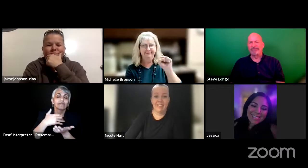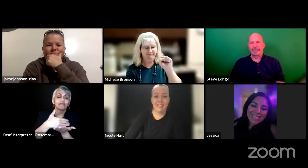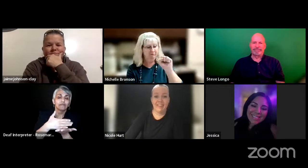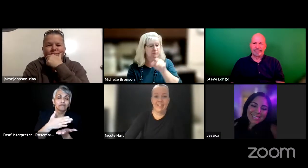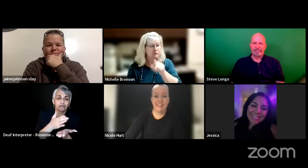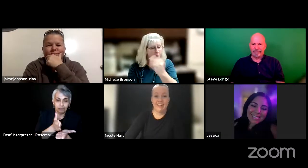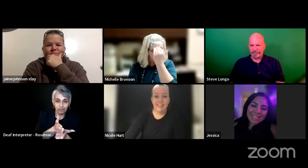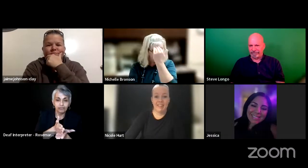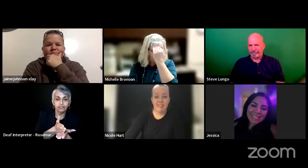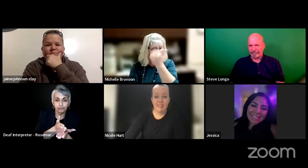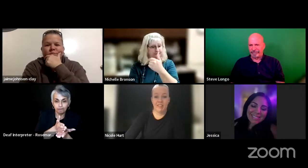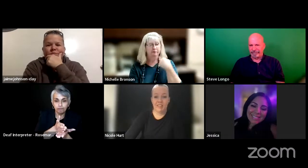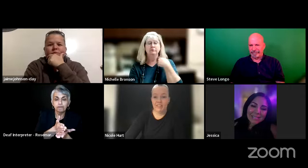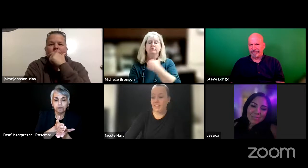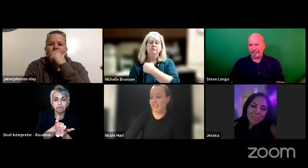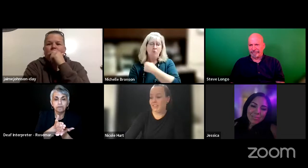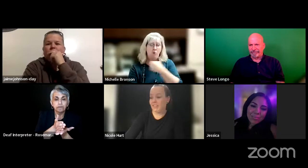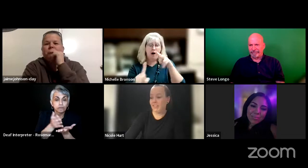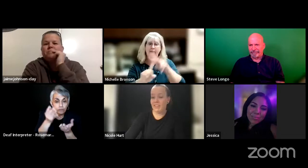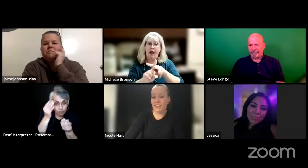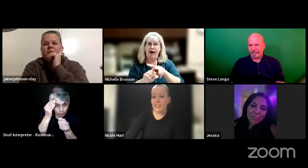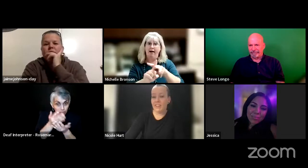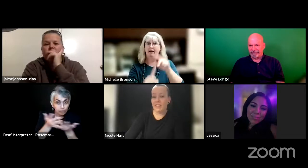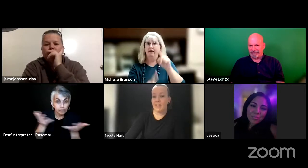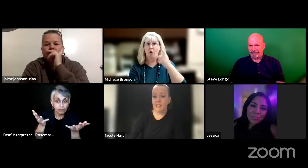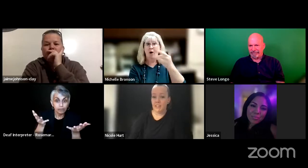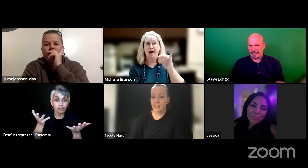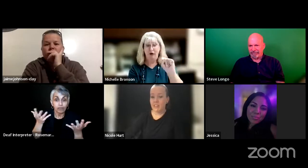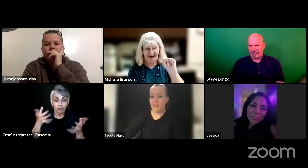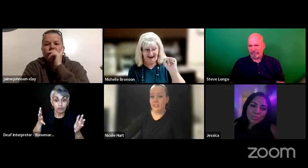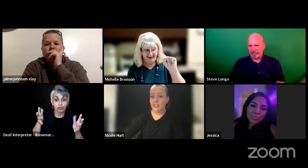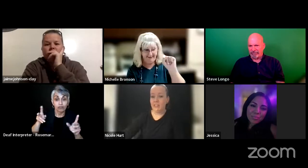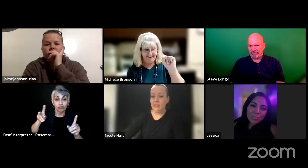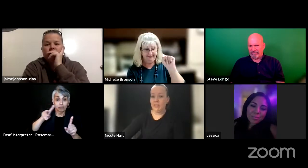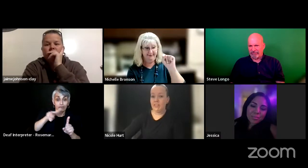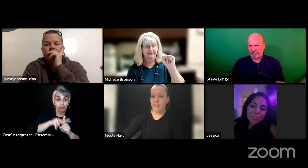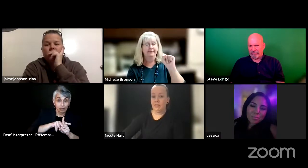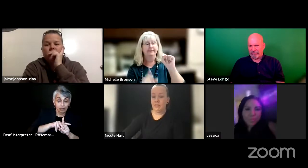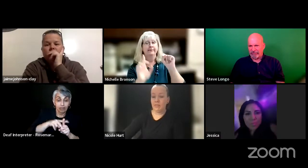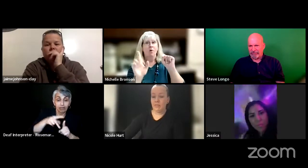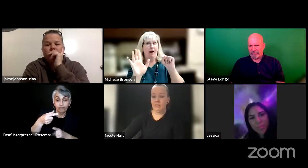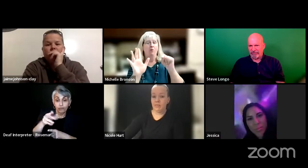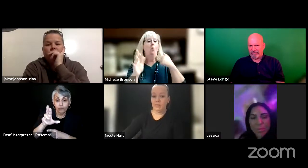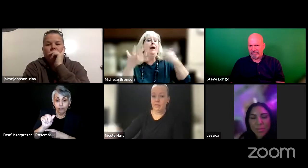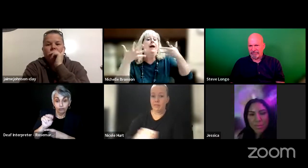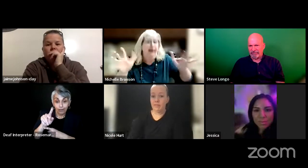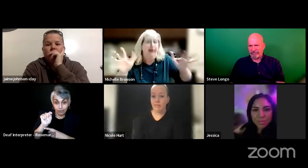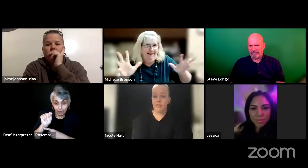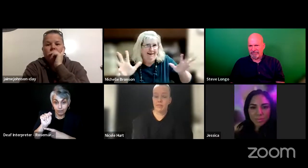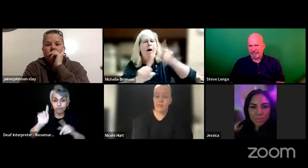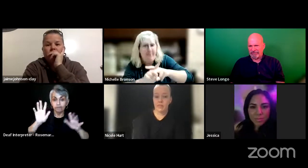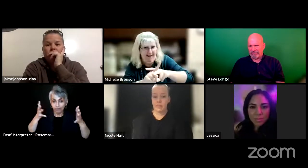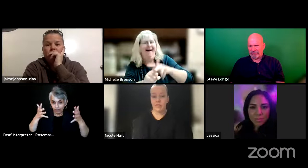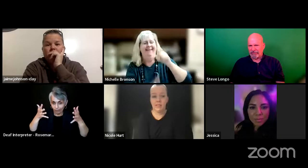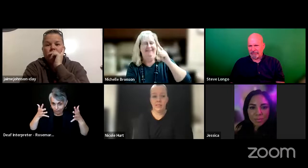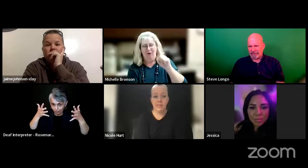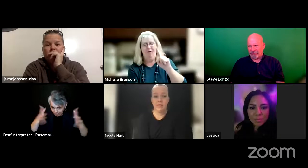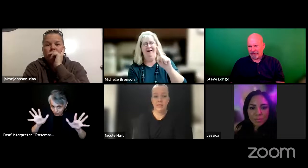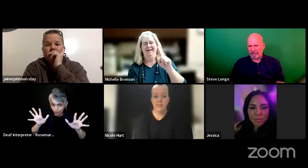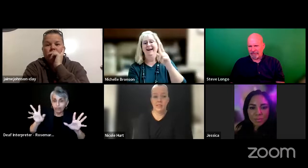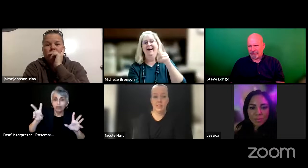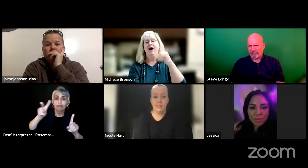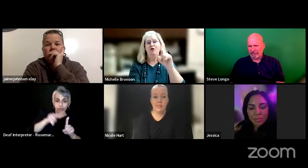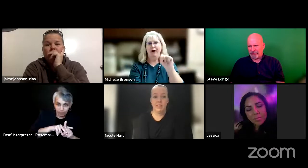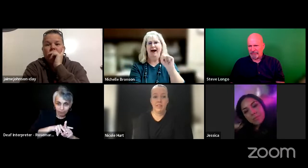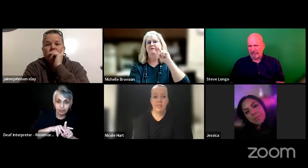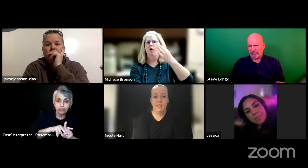I always start with budget updates. So I will begin there. We did apply for a grant. Well, we